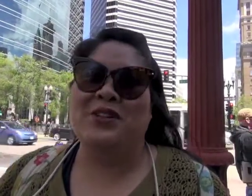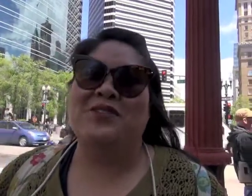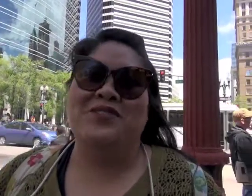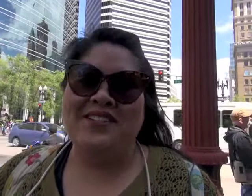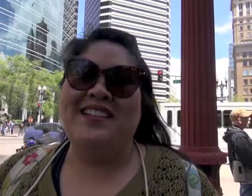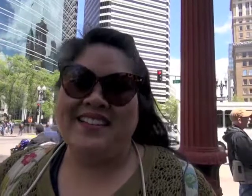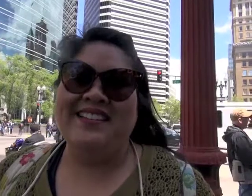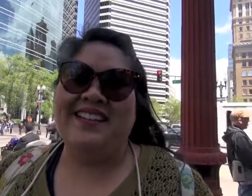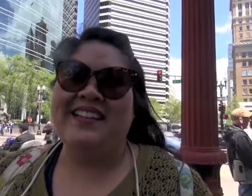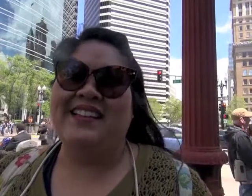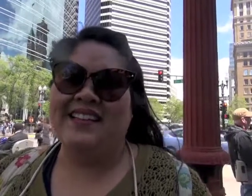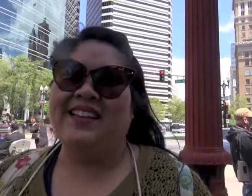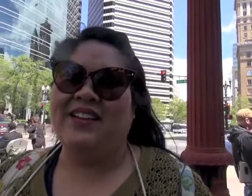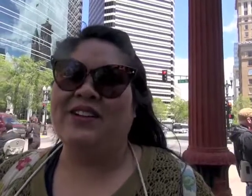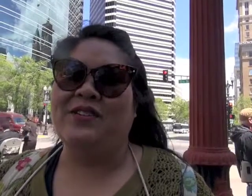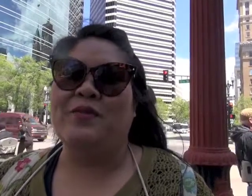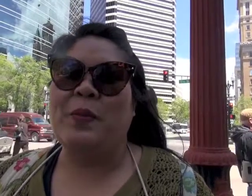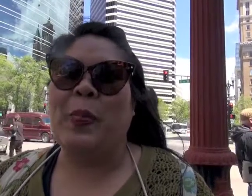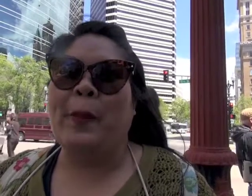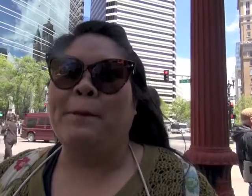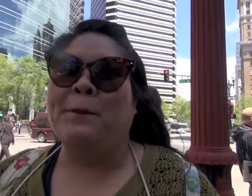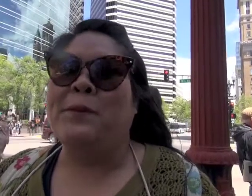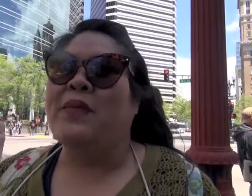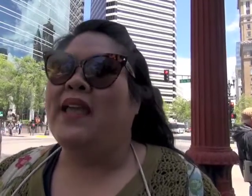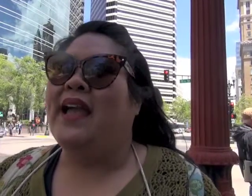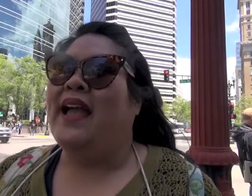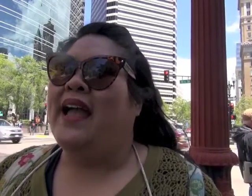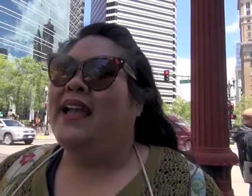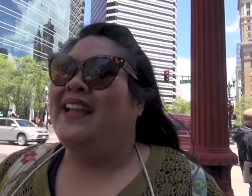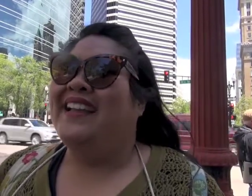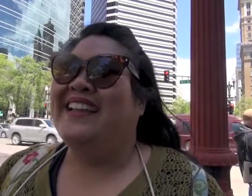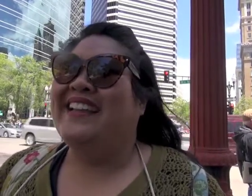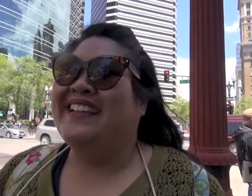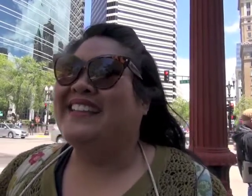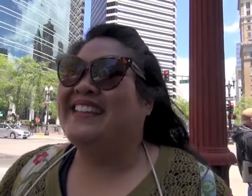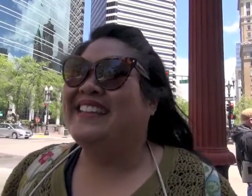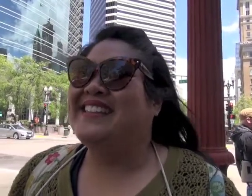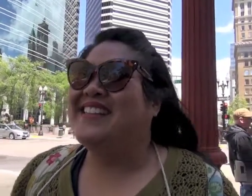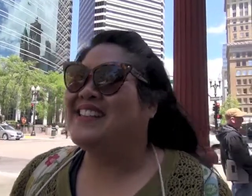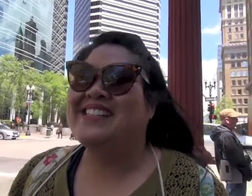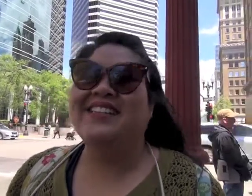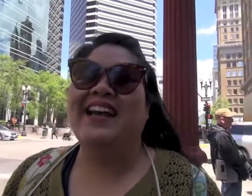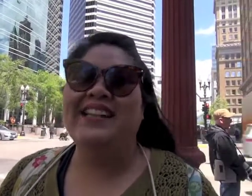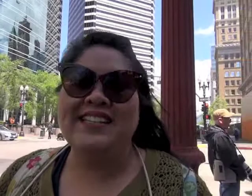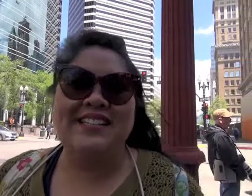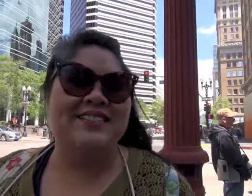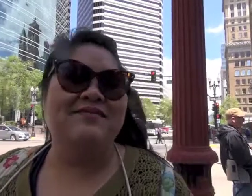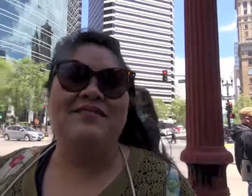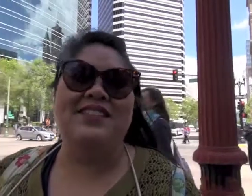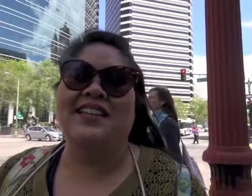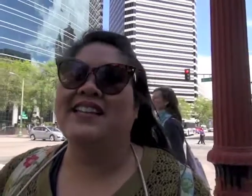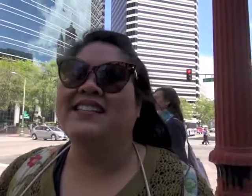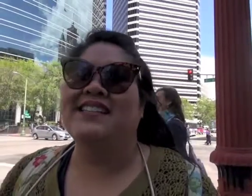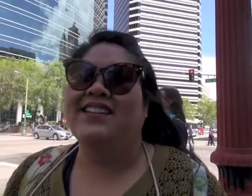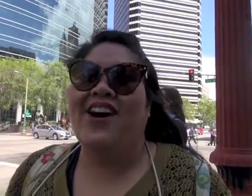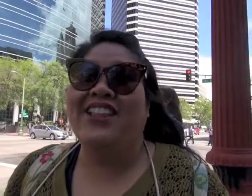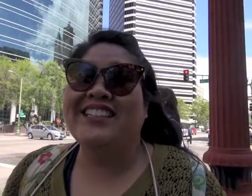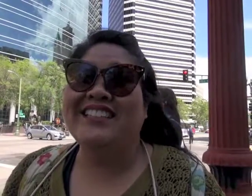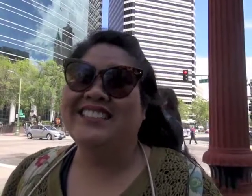deserve, How did you learn interpreting? How did you get that skill? I just took it in college